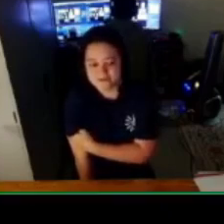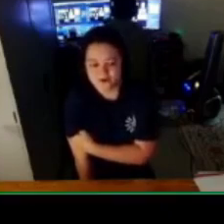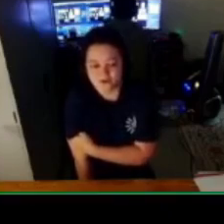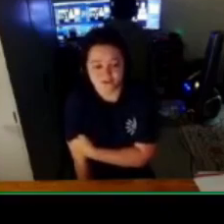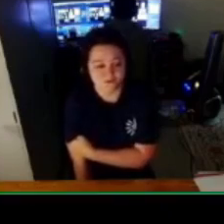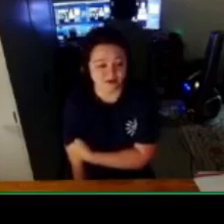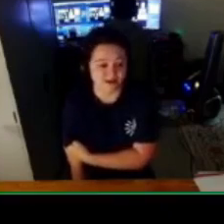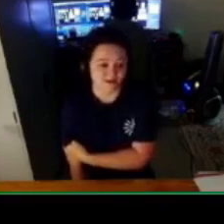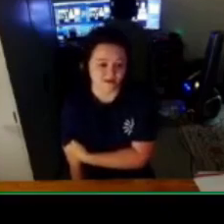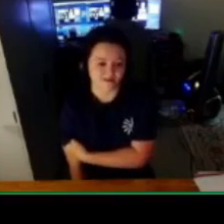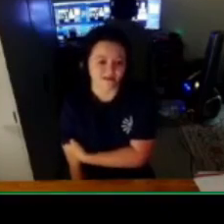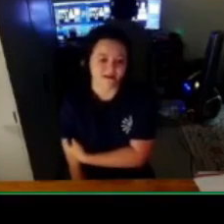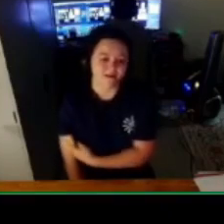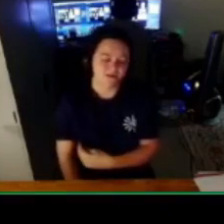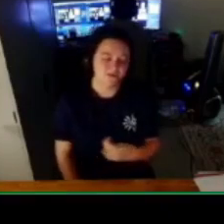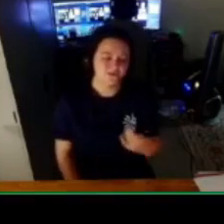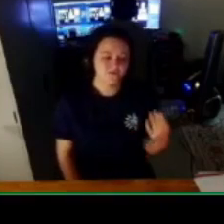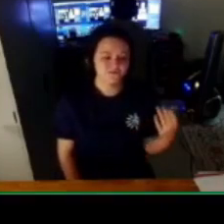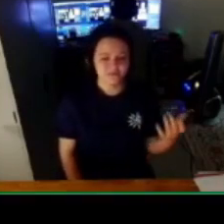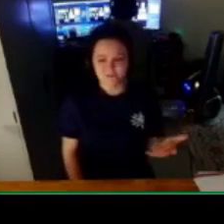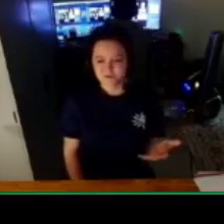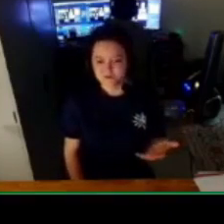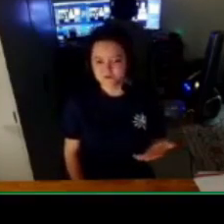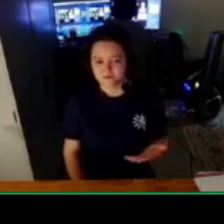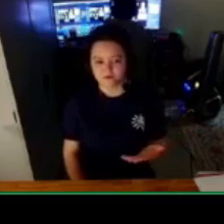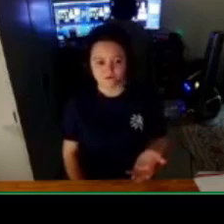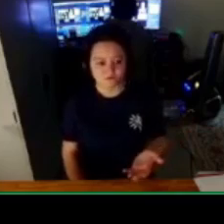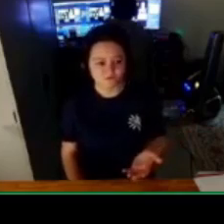talk to in my area. Like, I knew of Facebook groups,